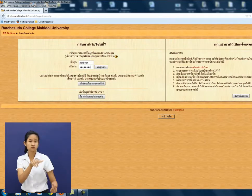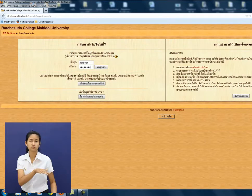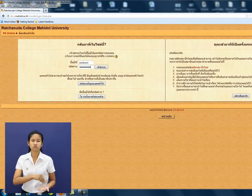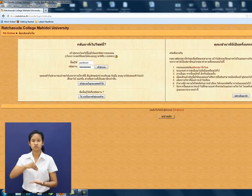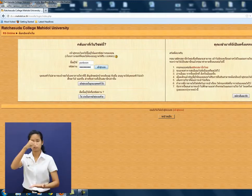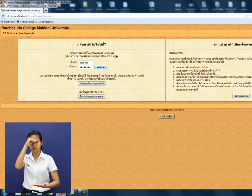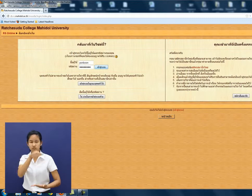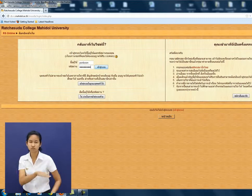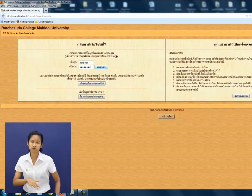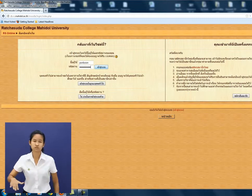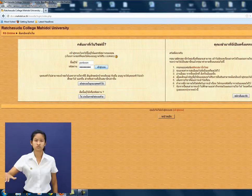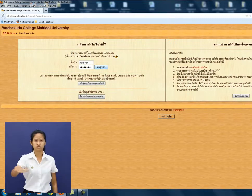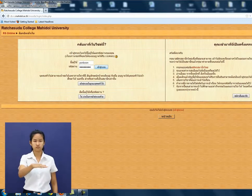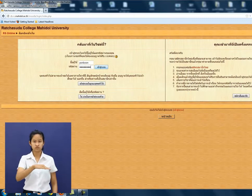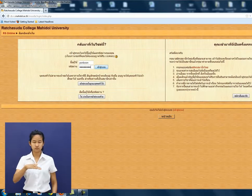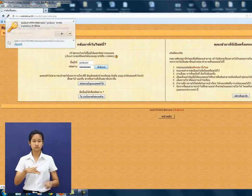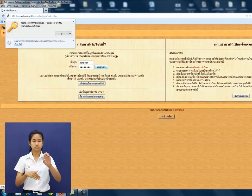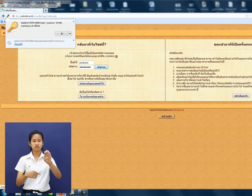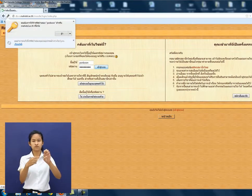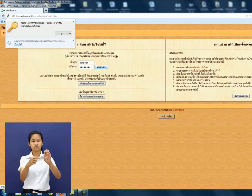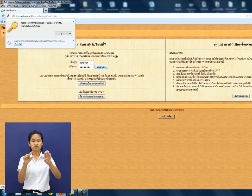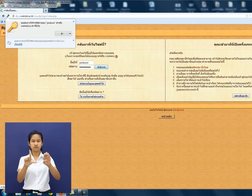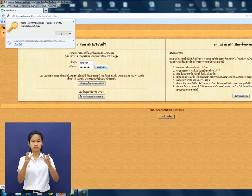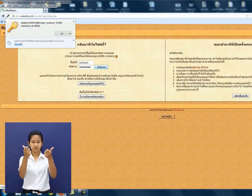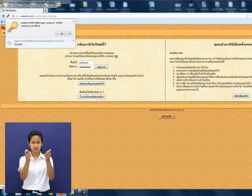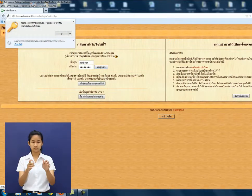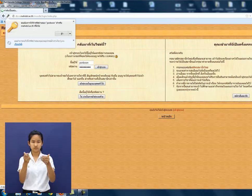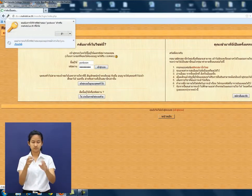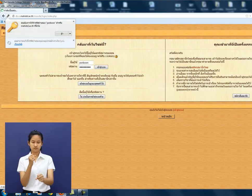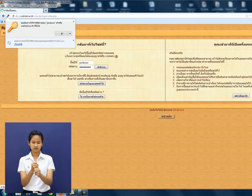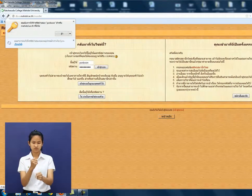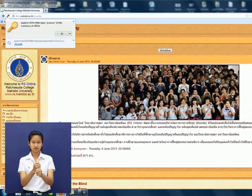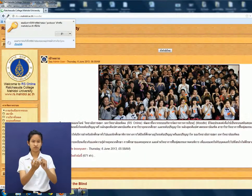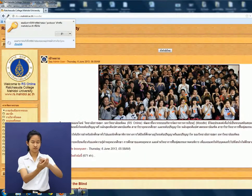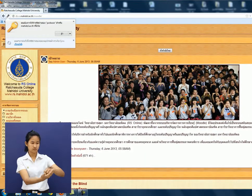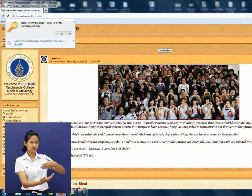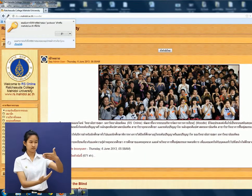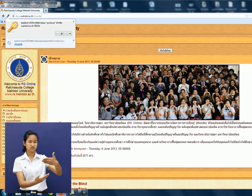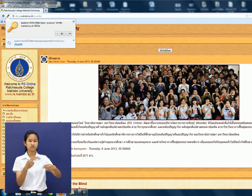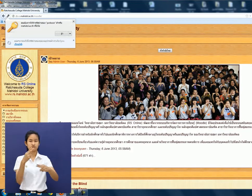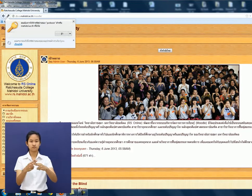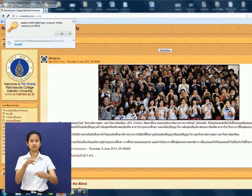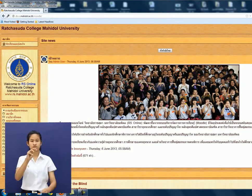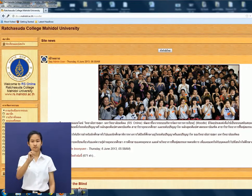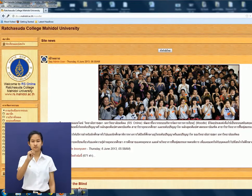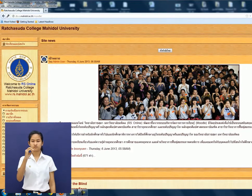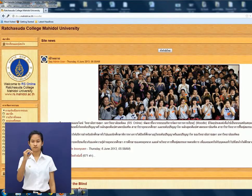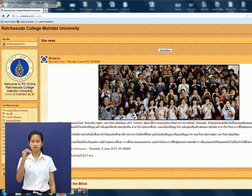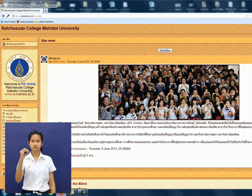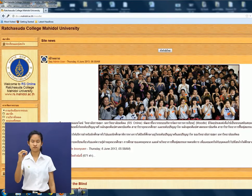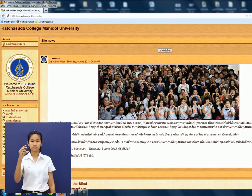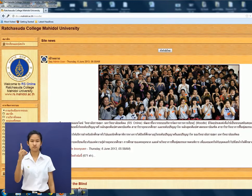this project is for students enrolled in the course to develop